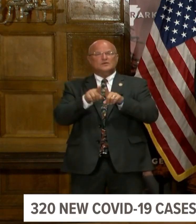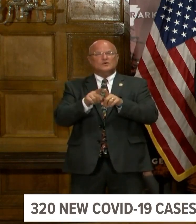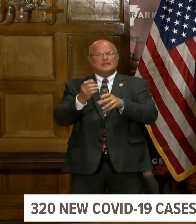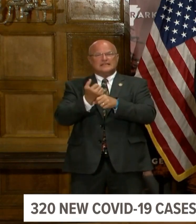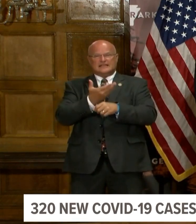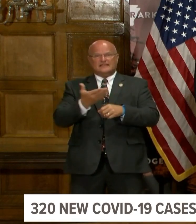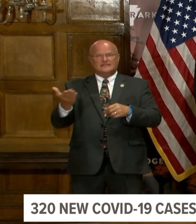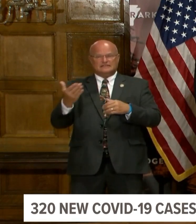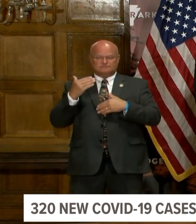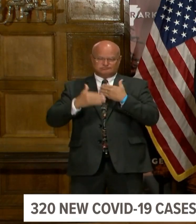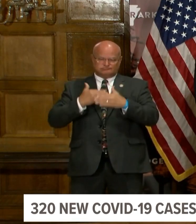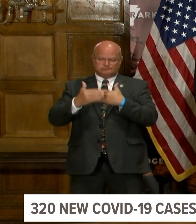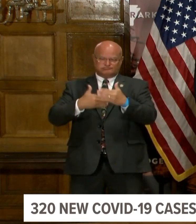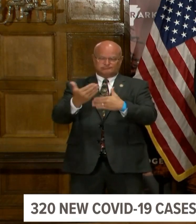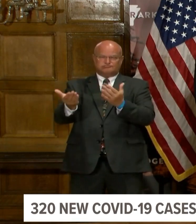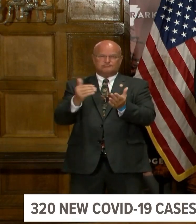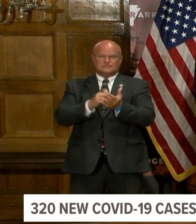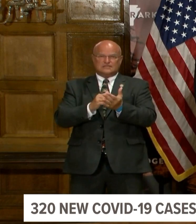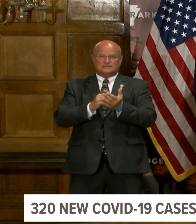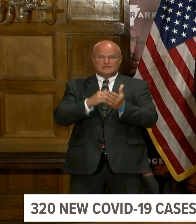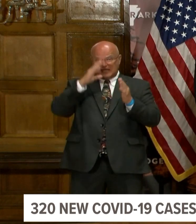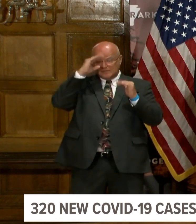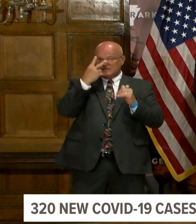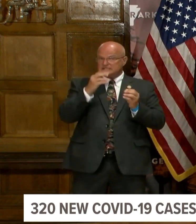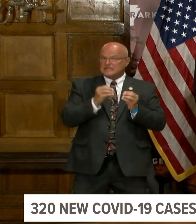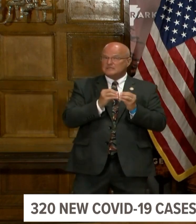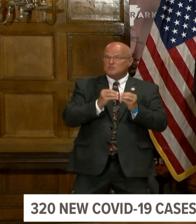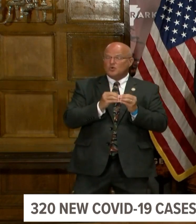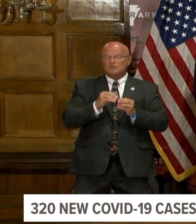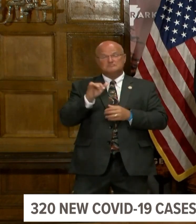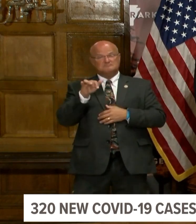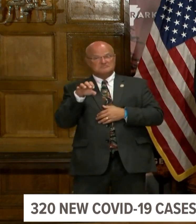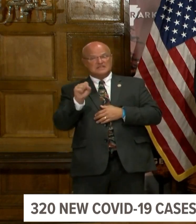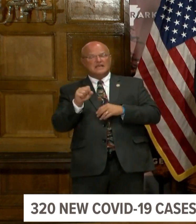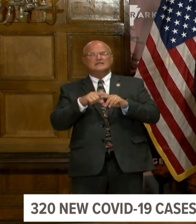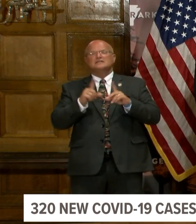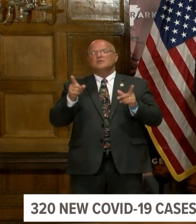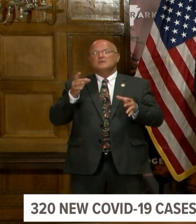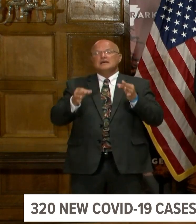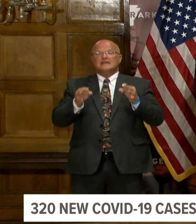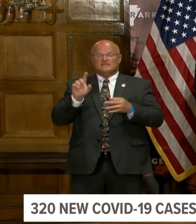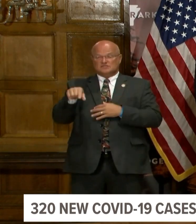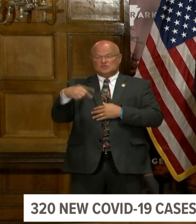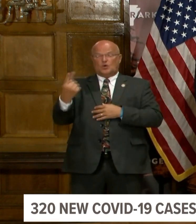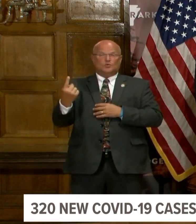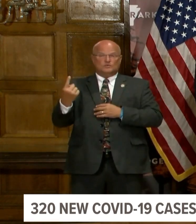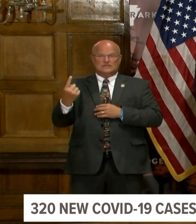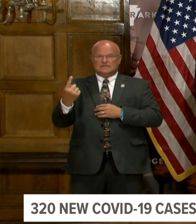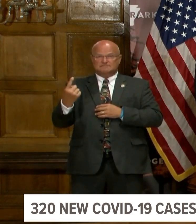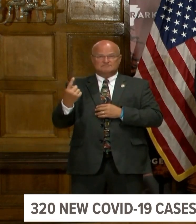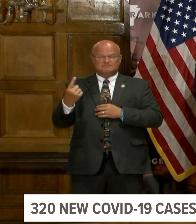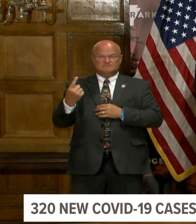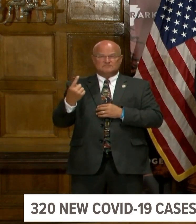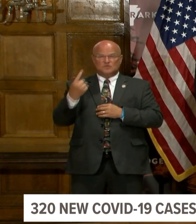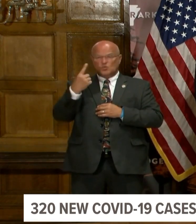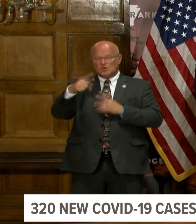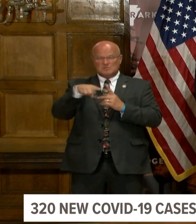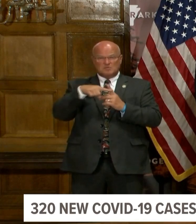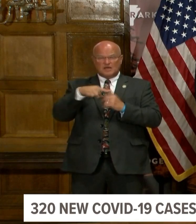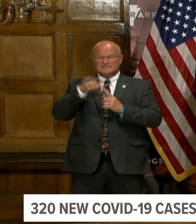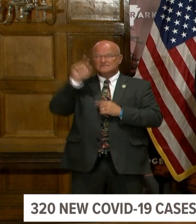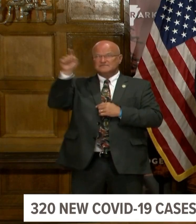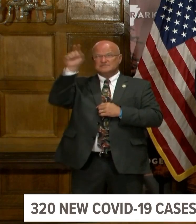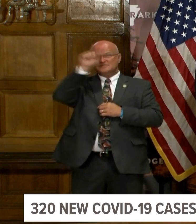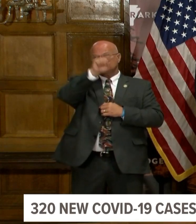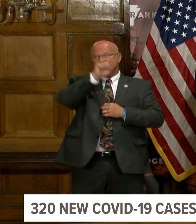get things rolling again. Do I expect we'll see more of this? Yes. But if it's only 1 positive here and